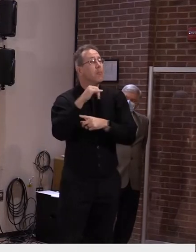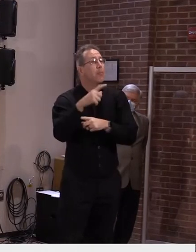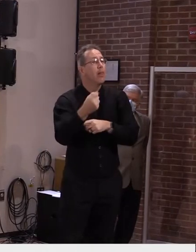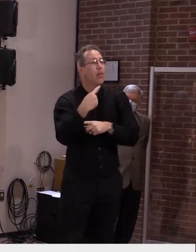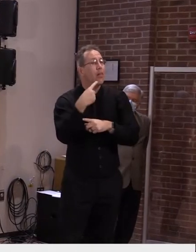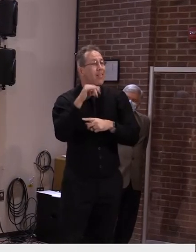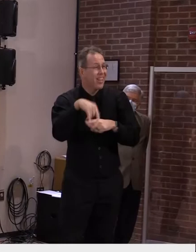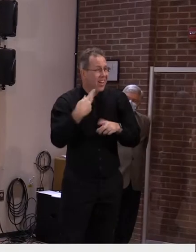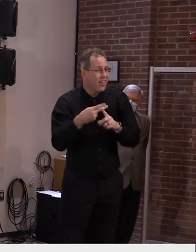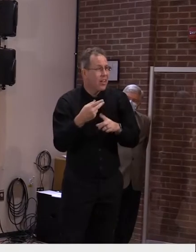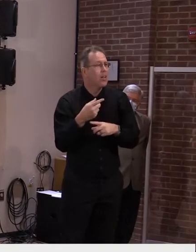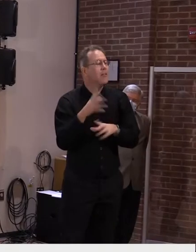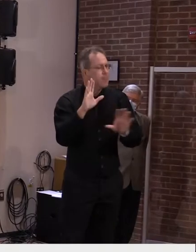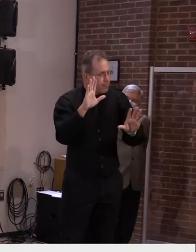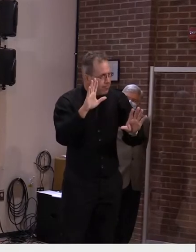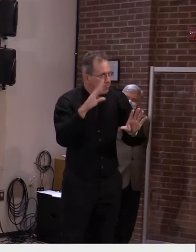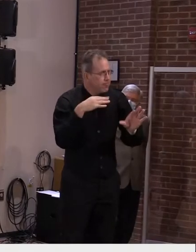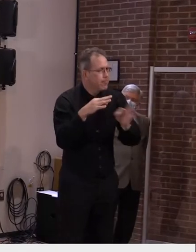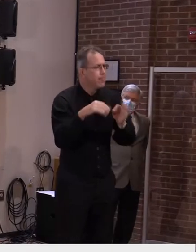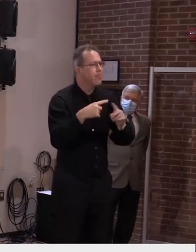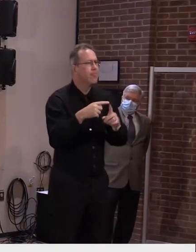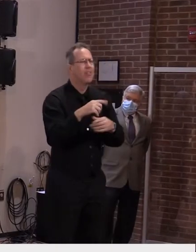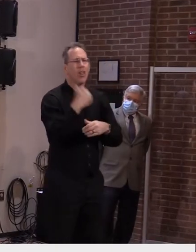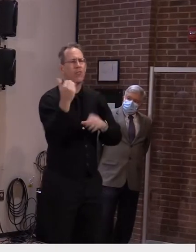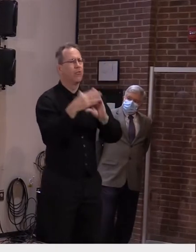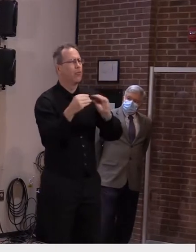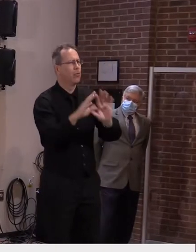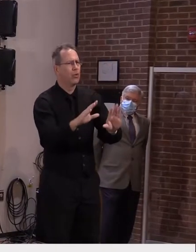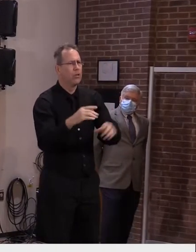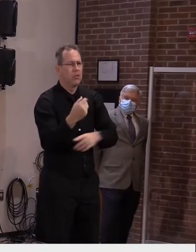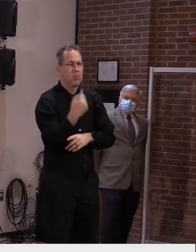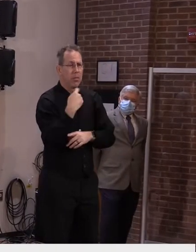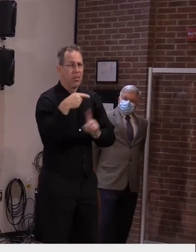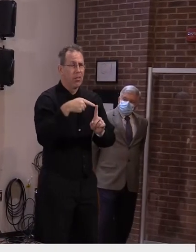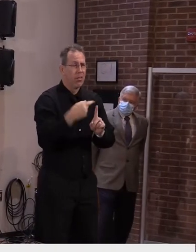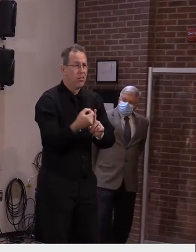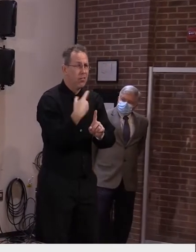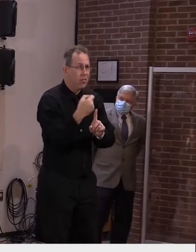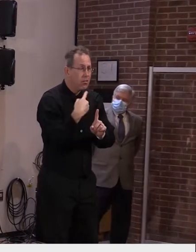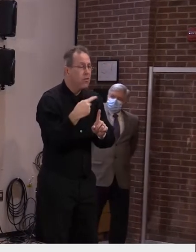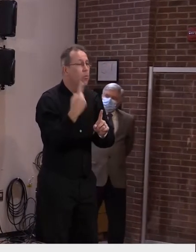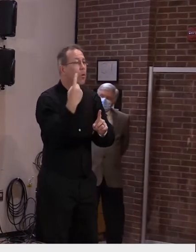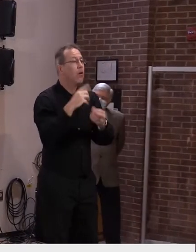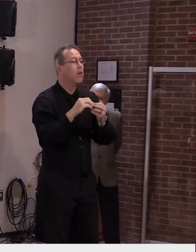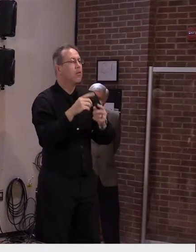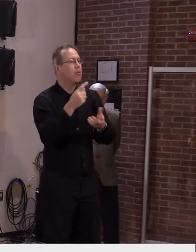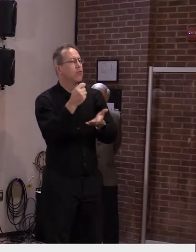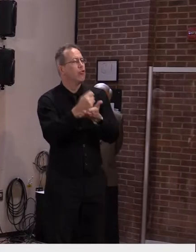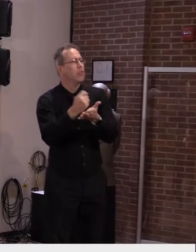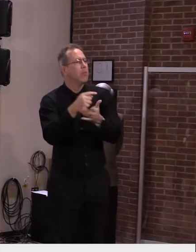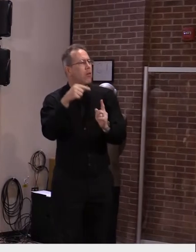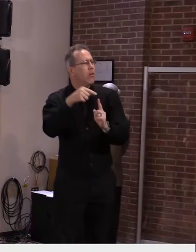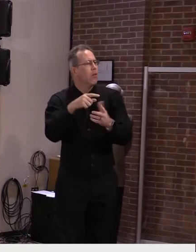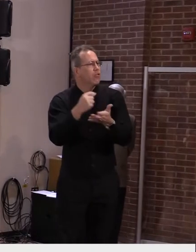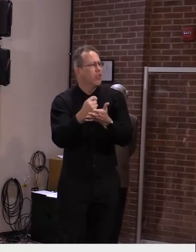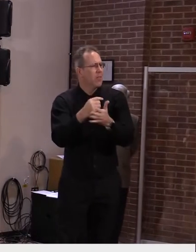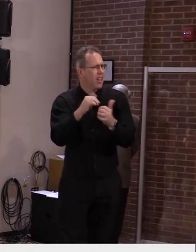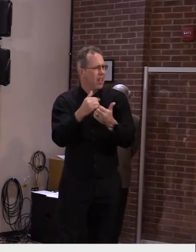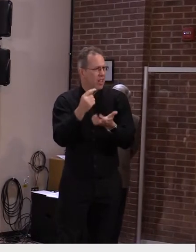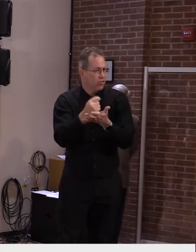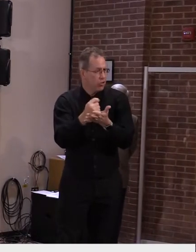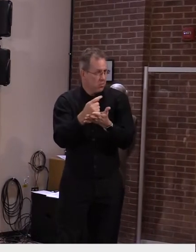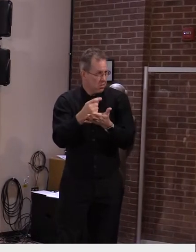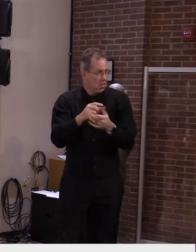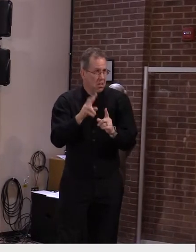that's a whole different issue. It's a treatment, so you would think it could be equitably provided around the world. I've